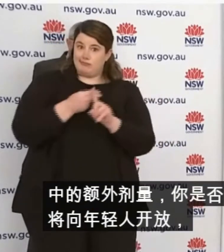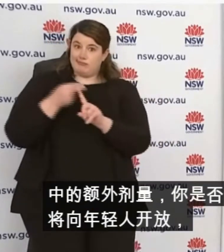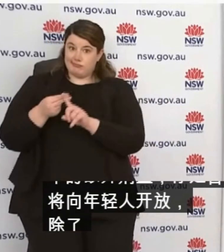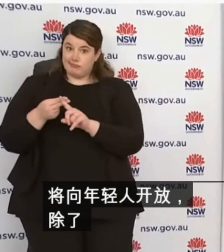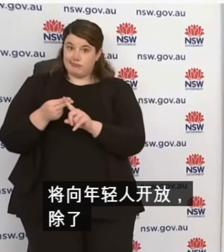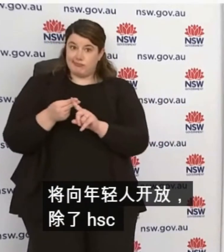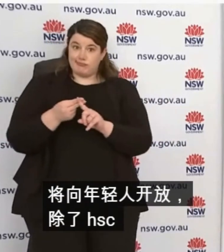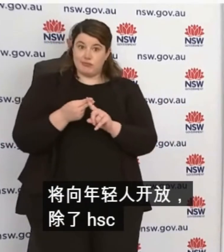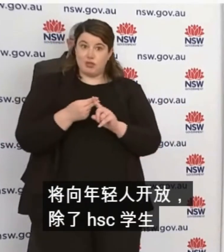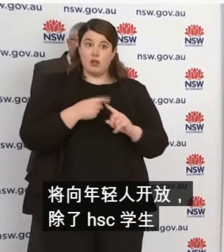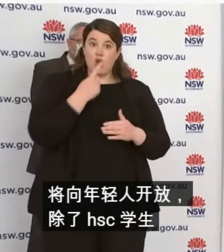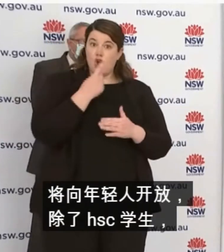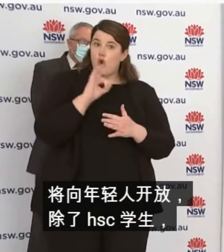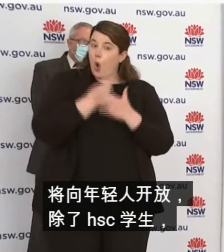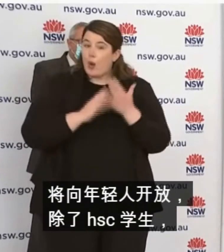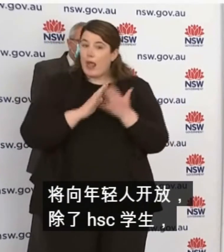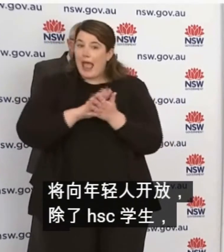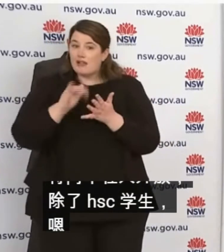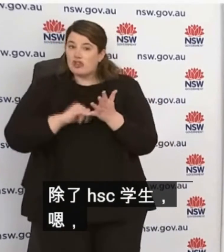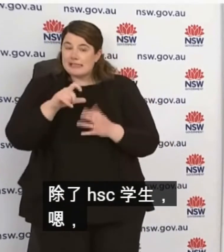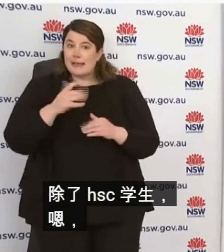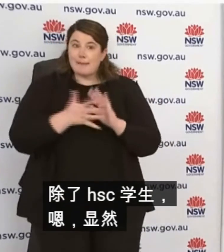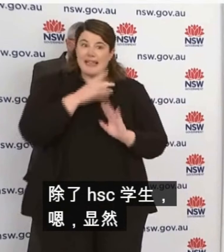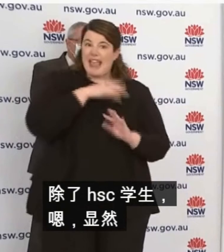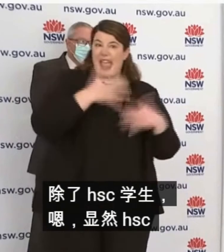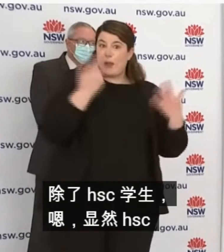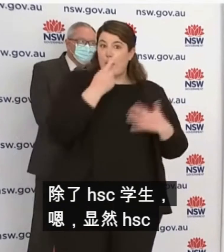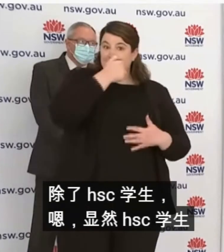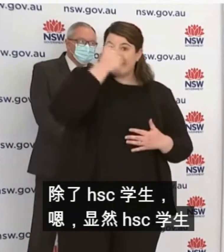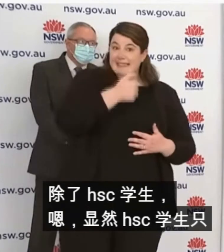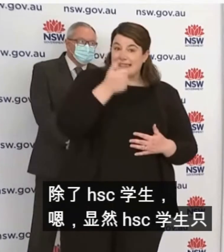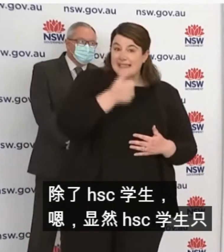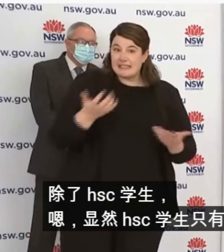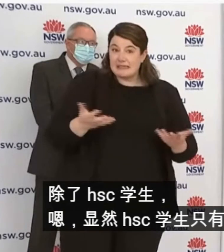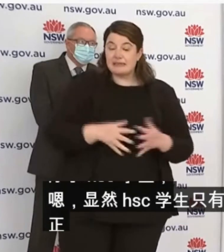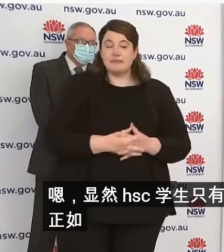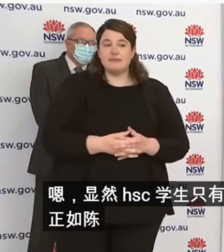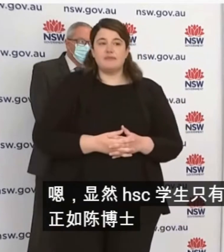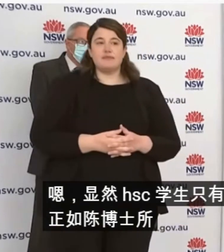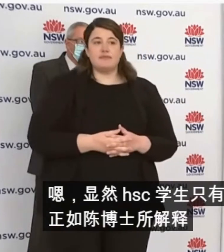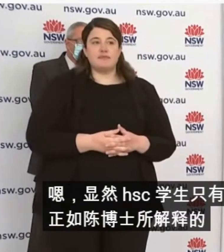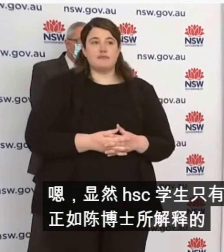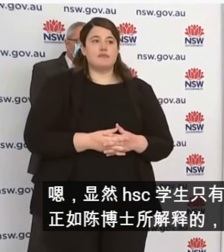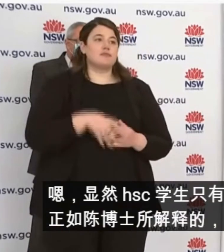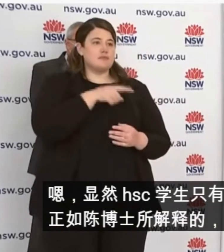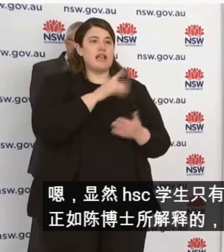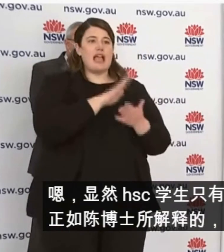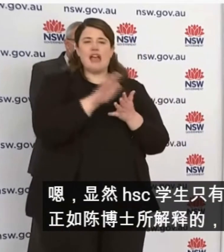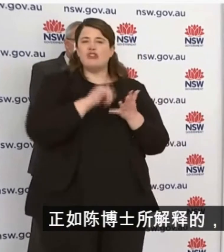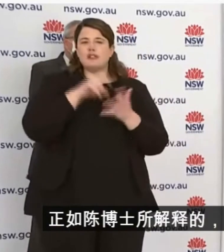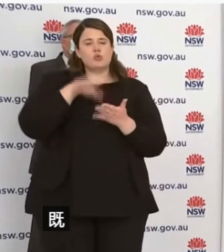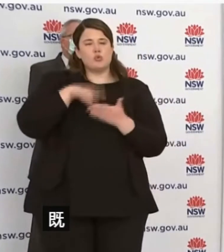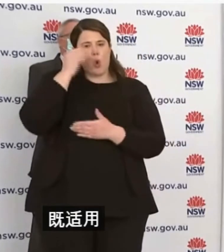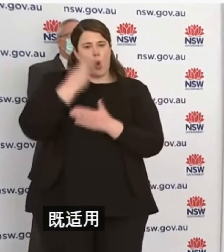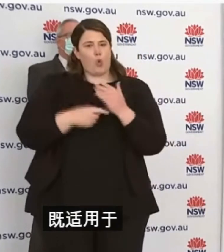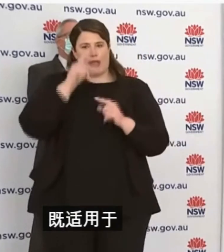to younger people apart from just the HSC students? Well, obviously HSC students only have that one option, as Dr. Chan has explained,